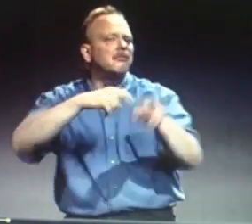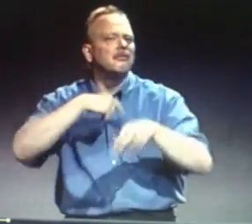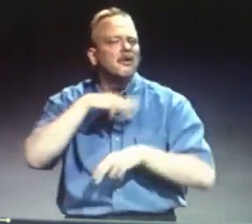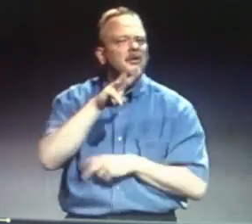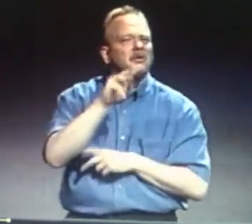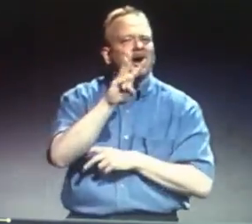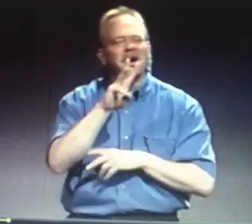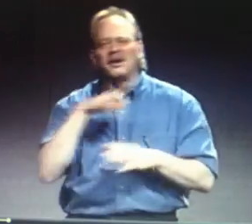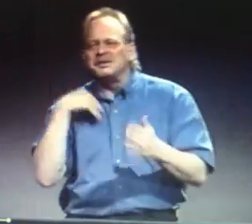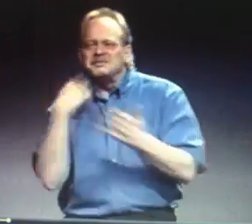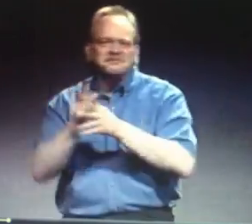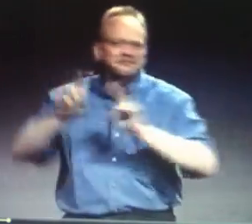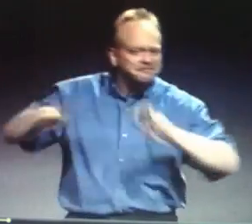fence.